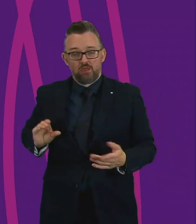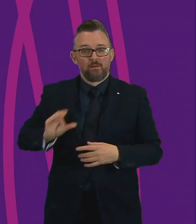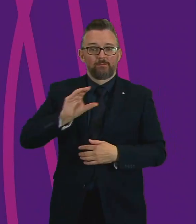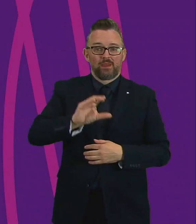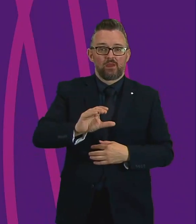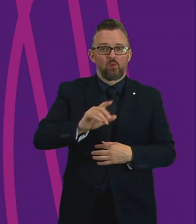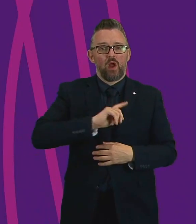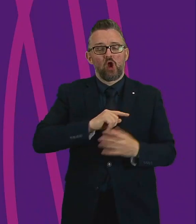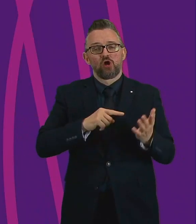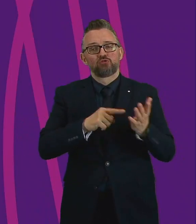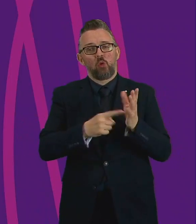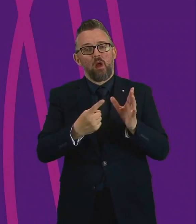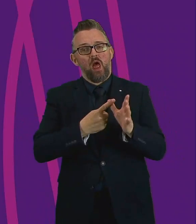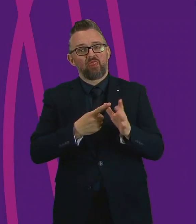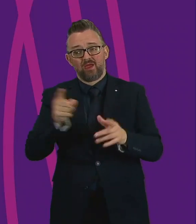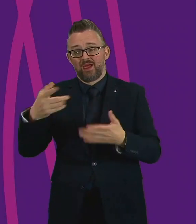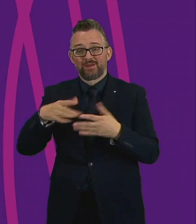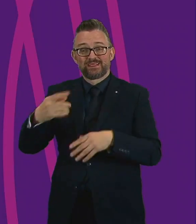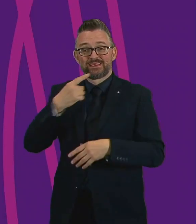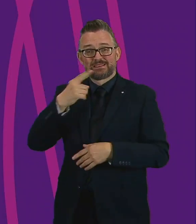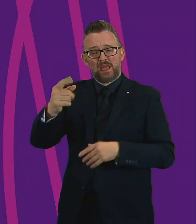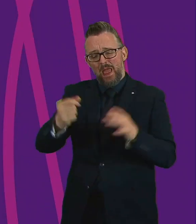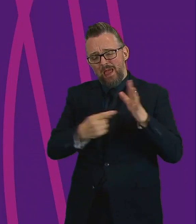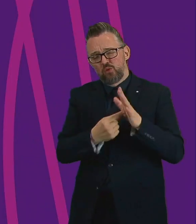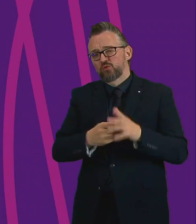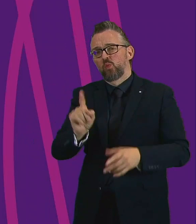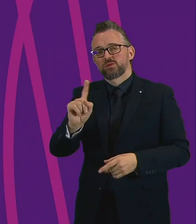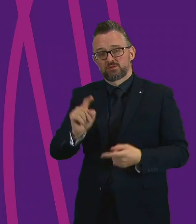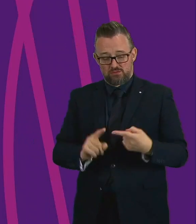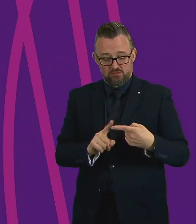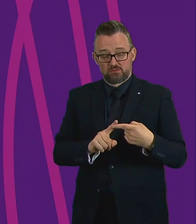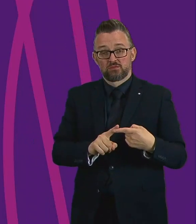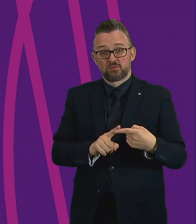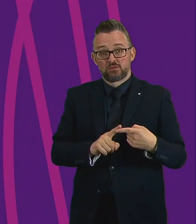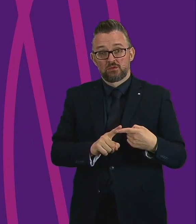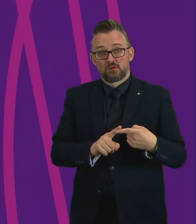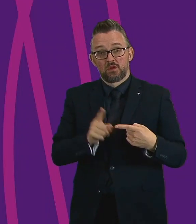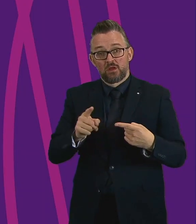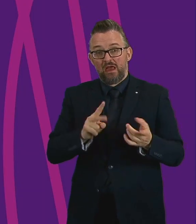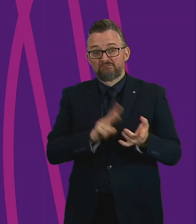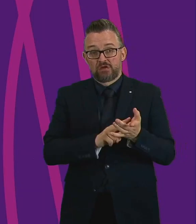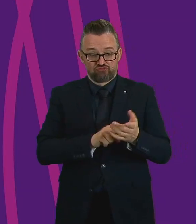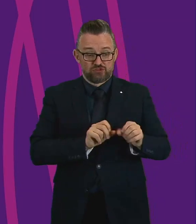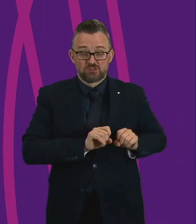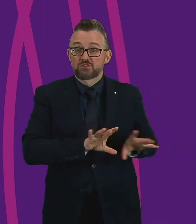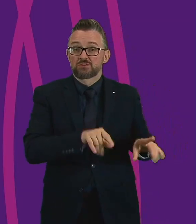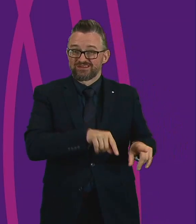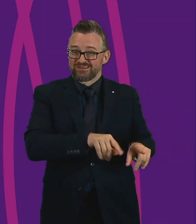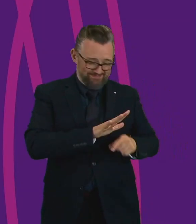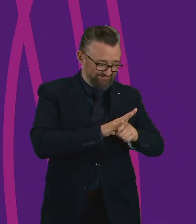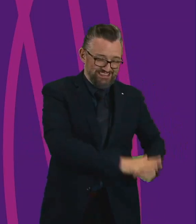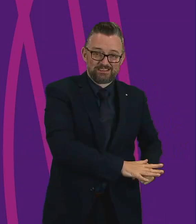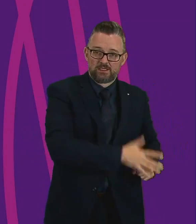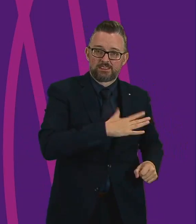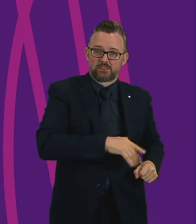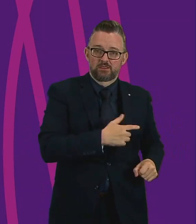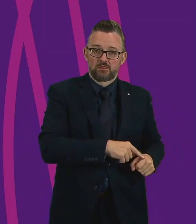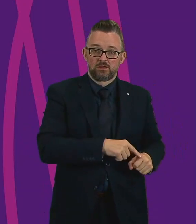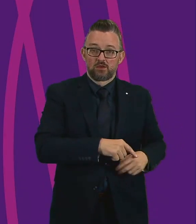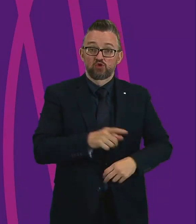Arthur said, what is most important to the economy is that we suppress this virus. So changing